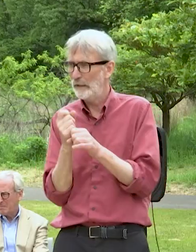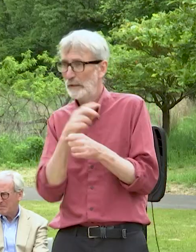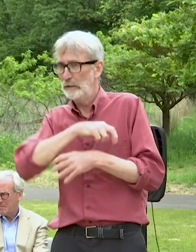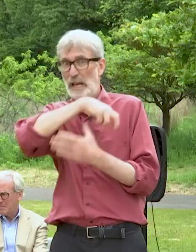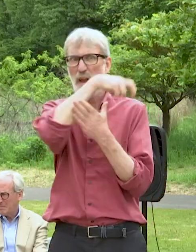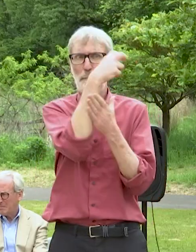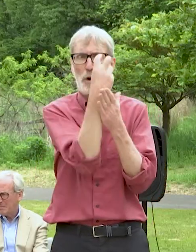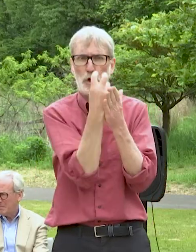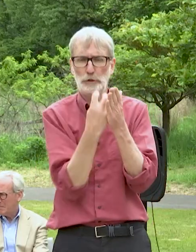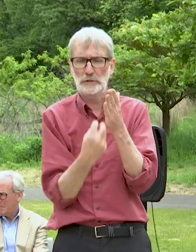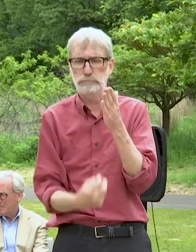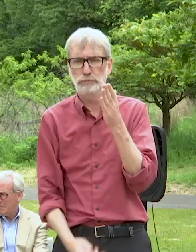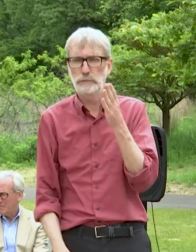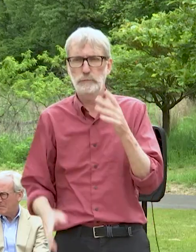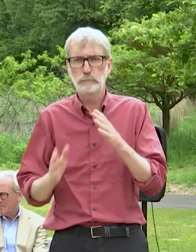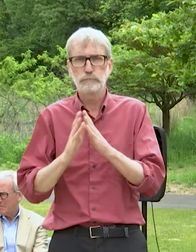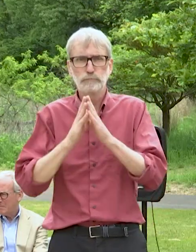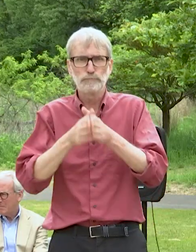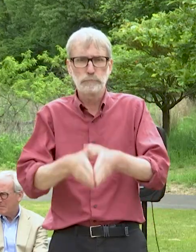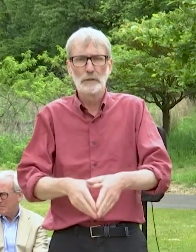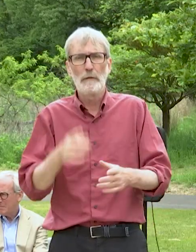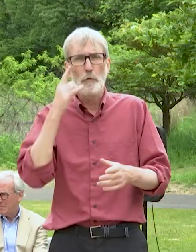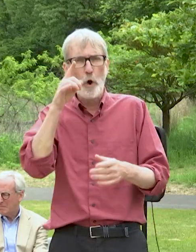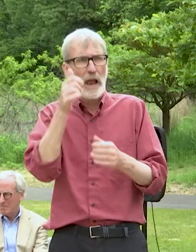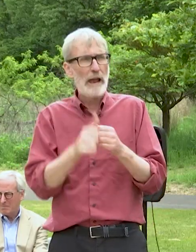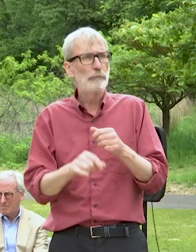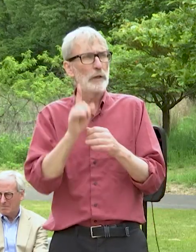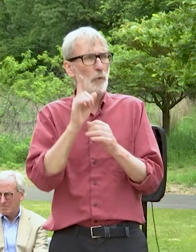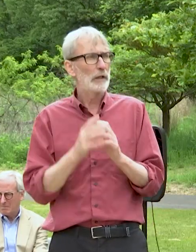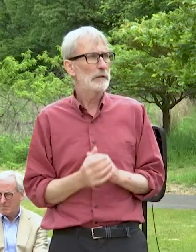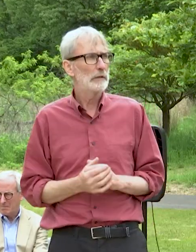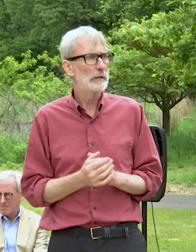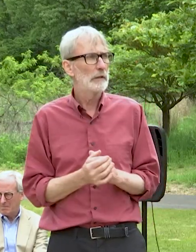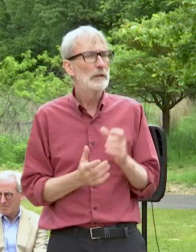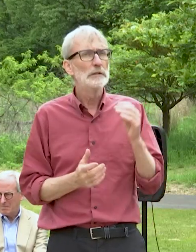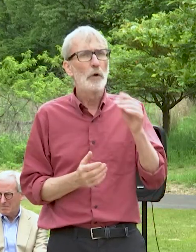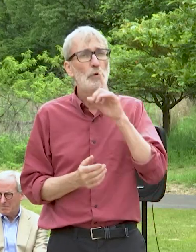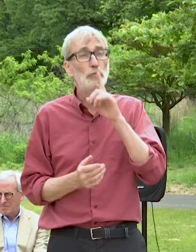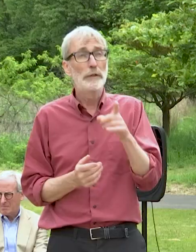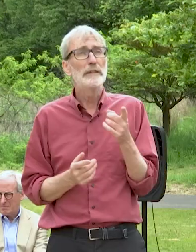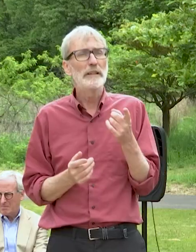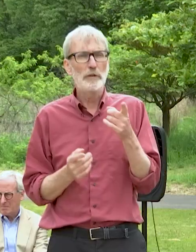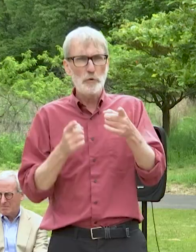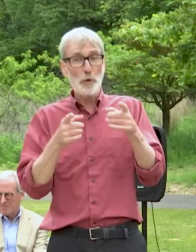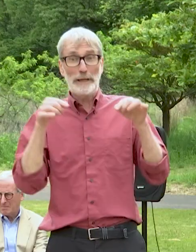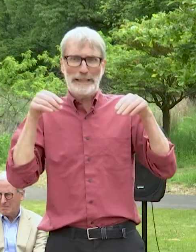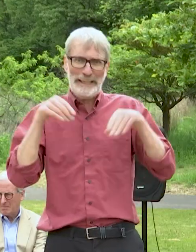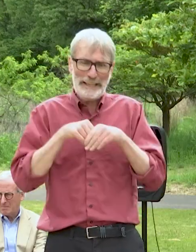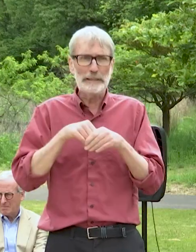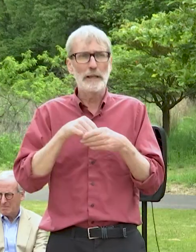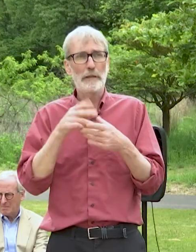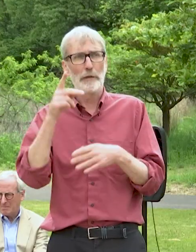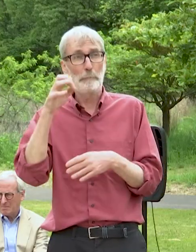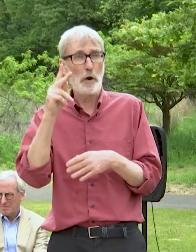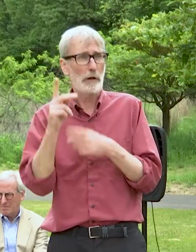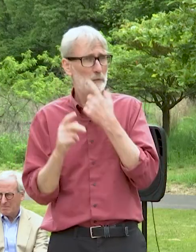park experience that is for everyone, right? So that you really are in the park.